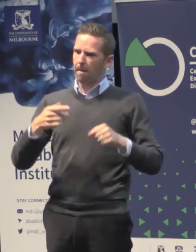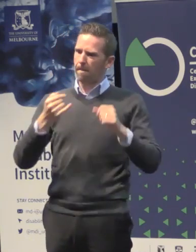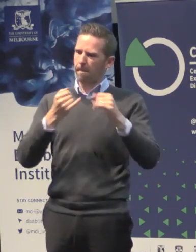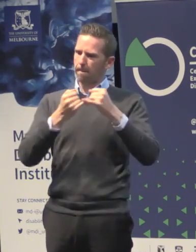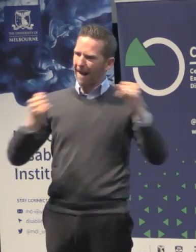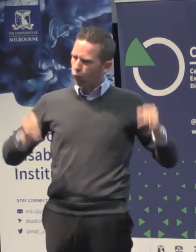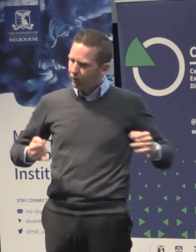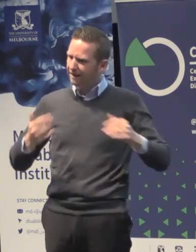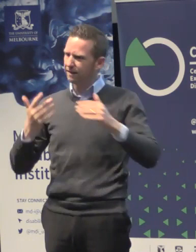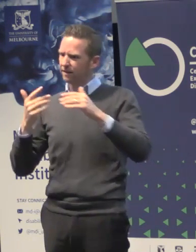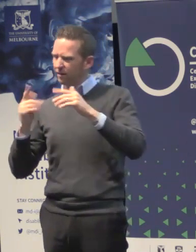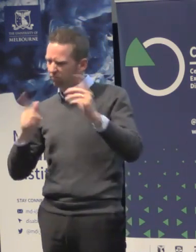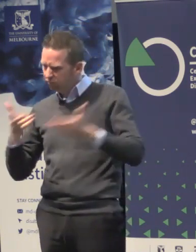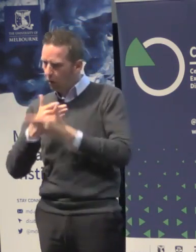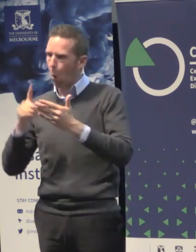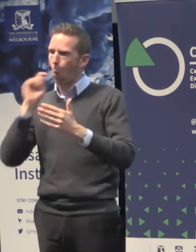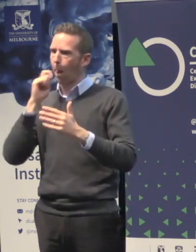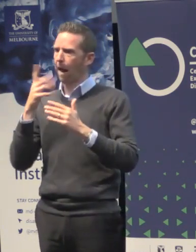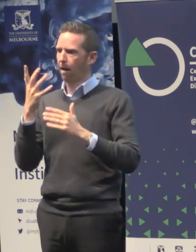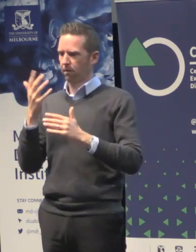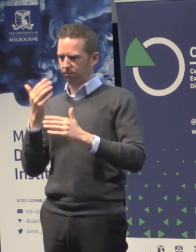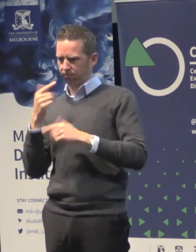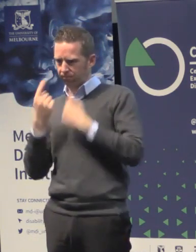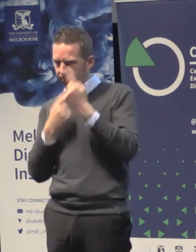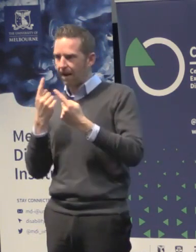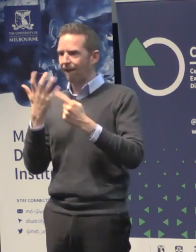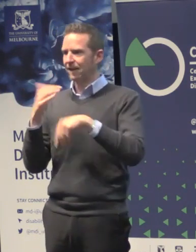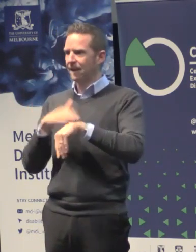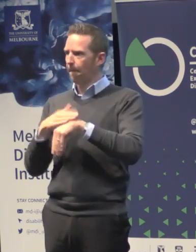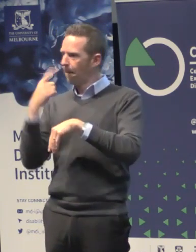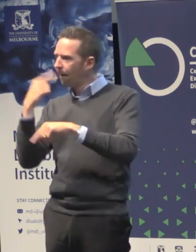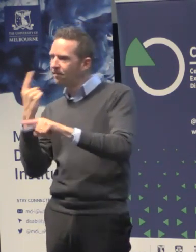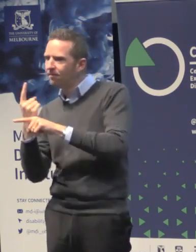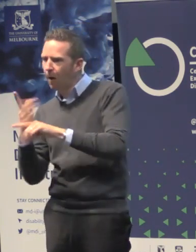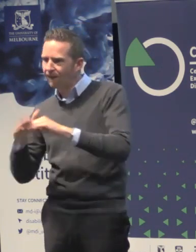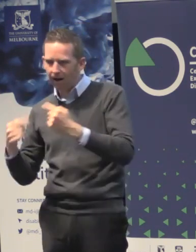whiz through so we have time for our esteemed colleagues to tell me what an idiot I am.